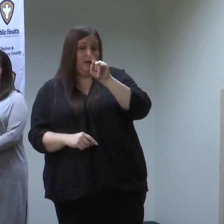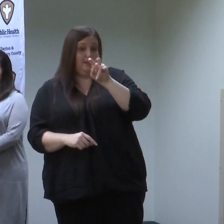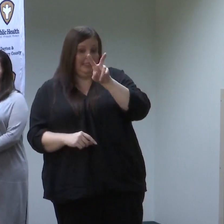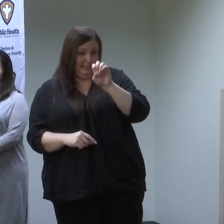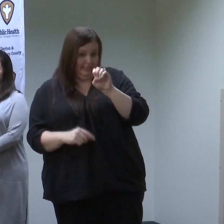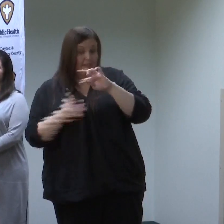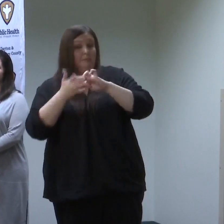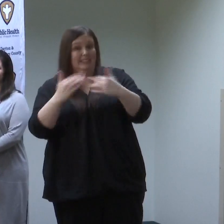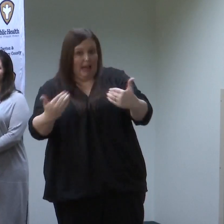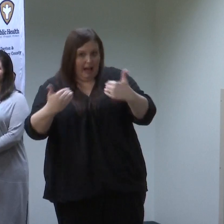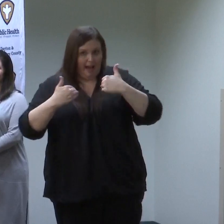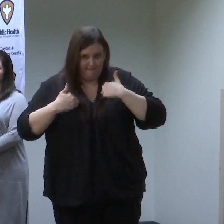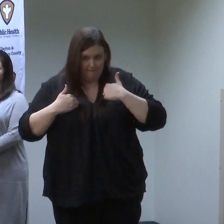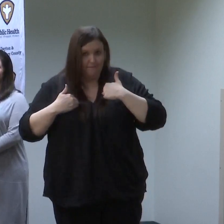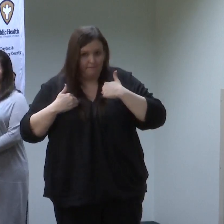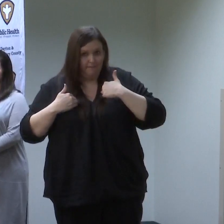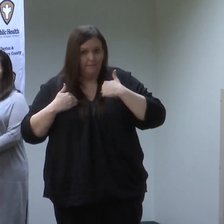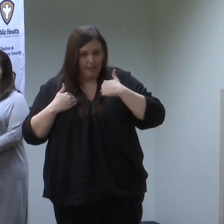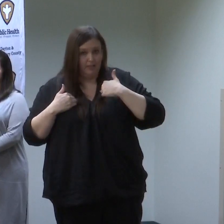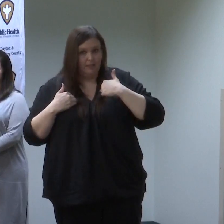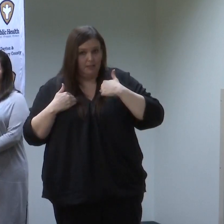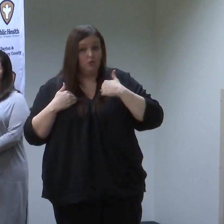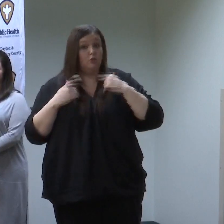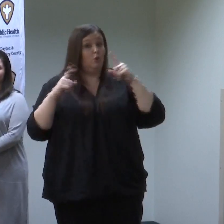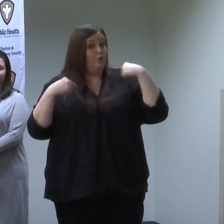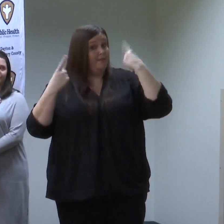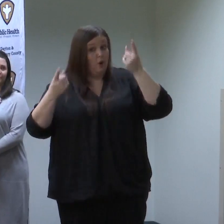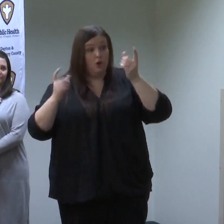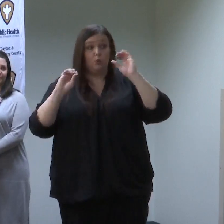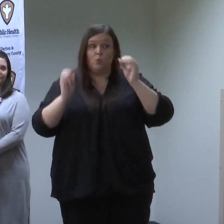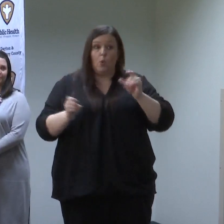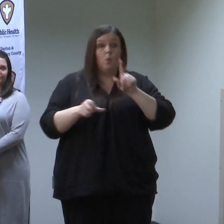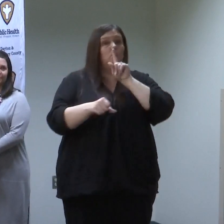but we only know about positive results.